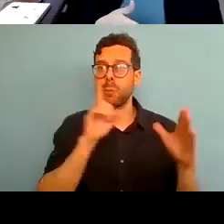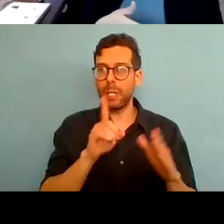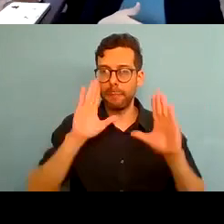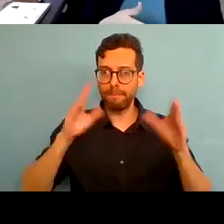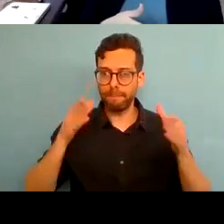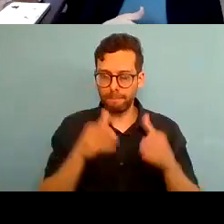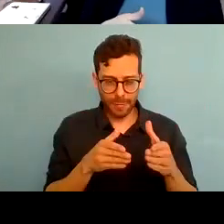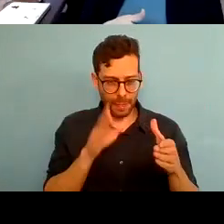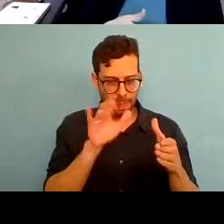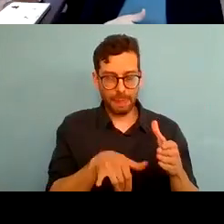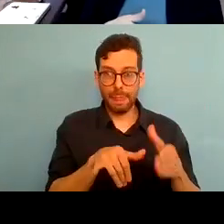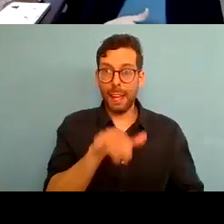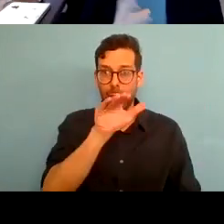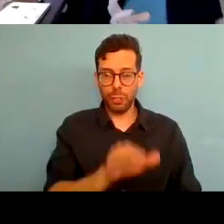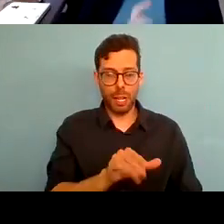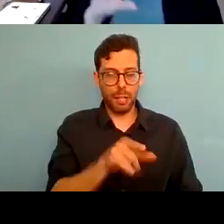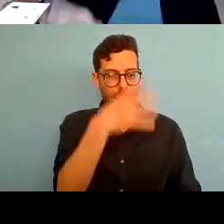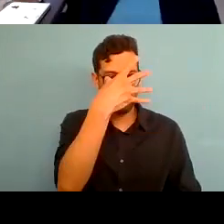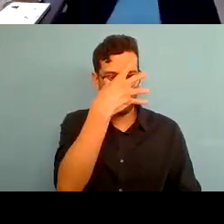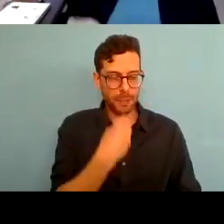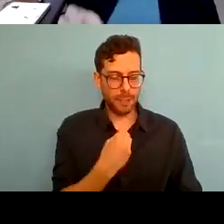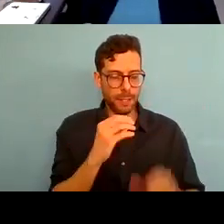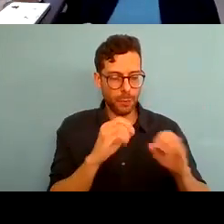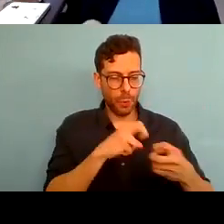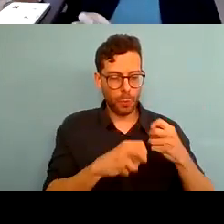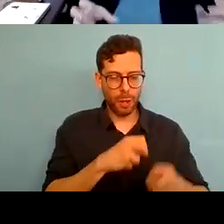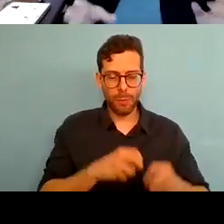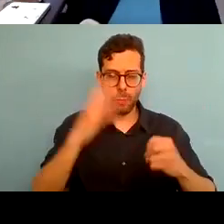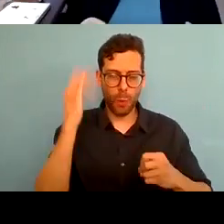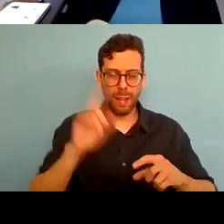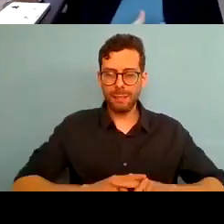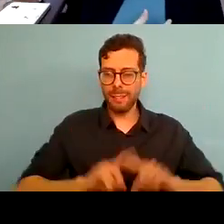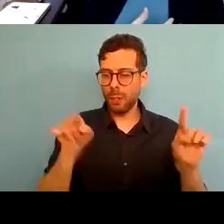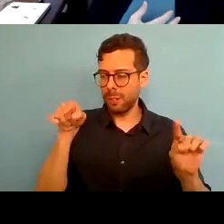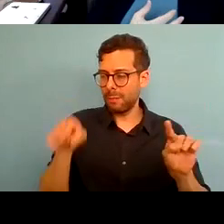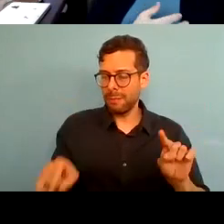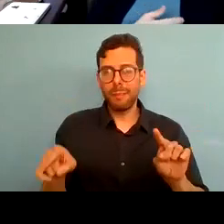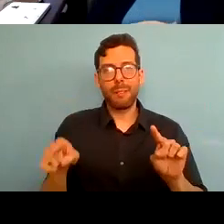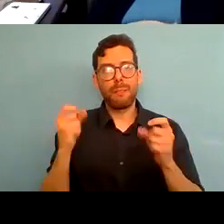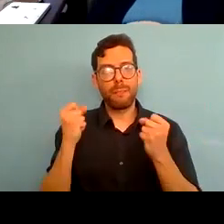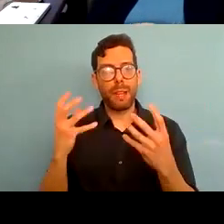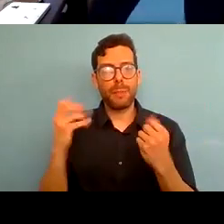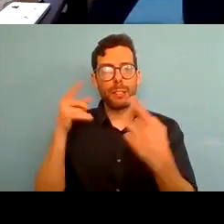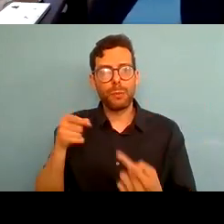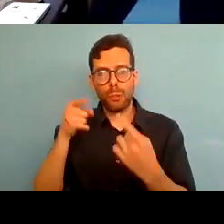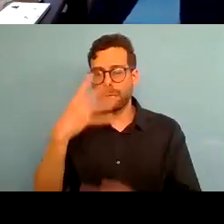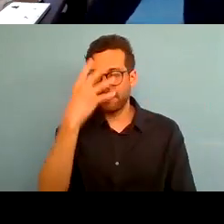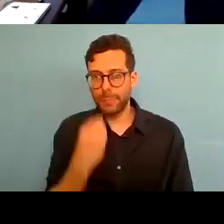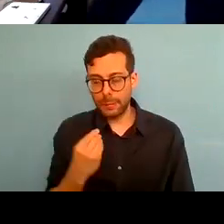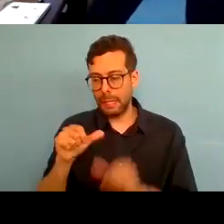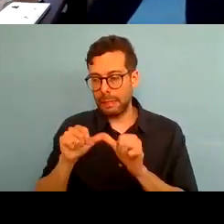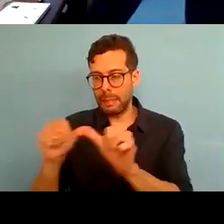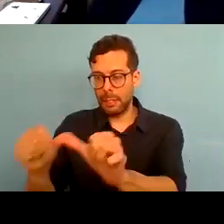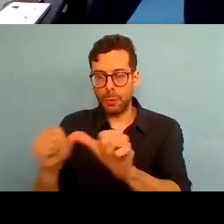I described first, who falls asleep no problem, different from the child who has a lot of difficulties falling asleep and staying asleep.